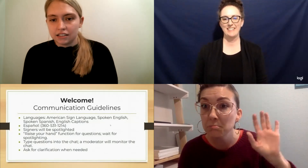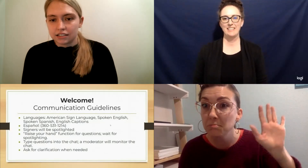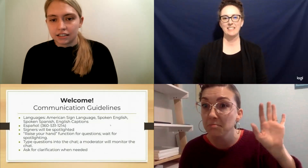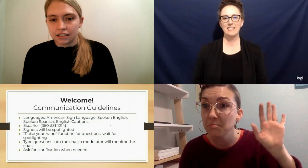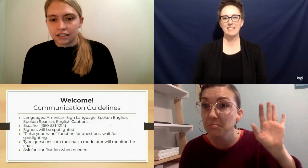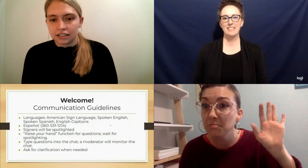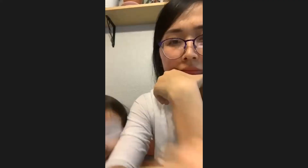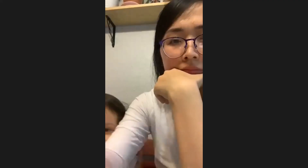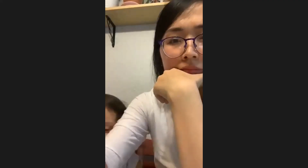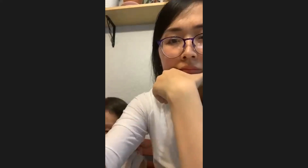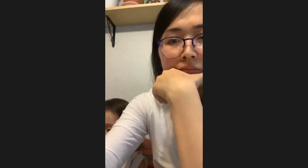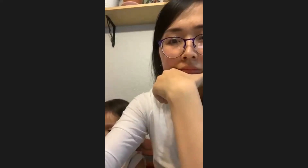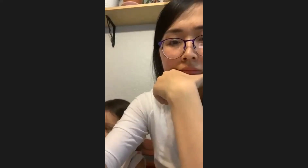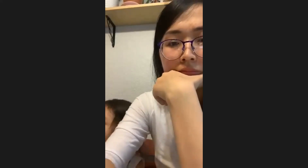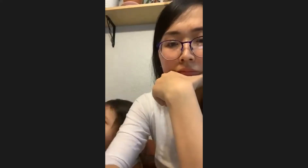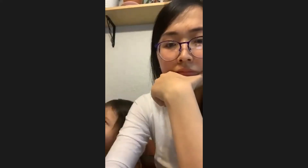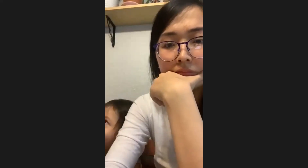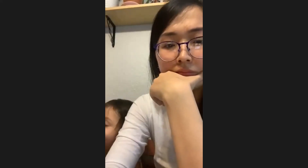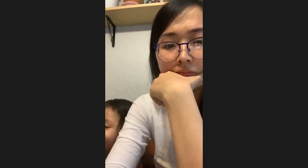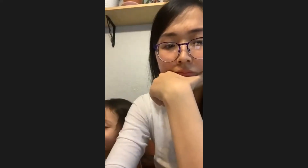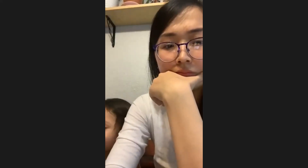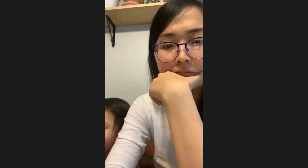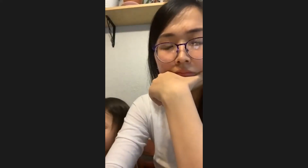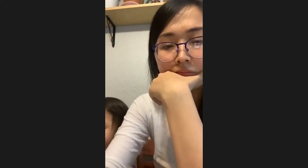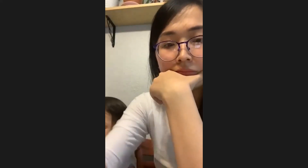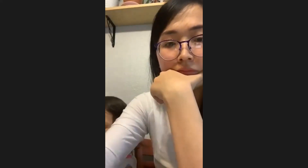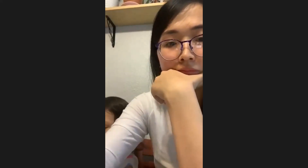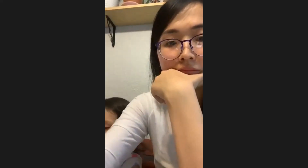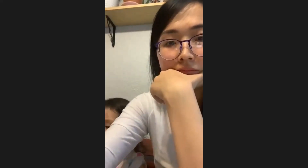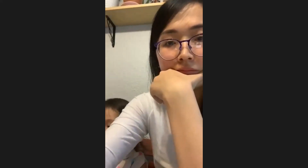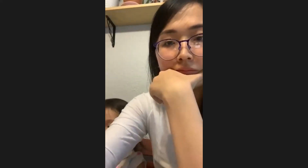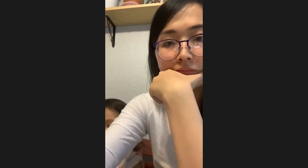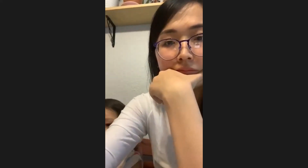Anything else? Doesn't seem like it. No other questions? Okay, great.